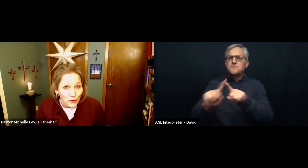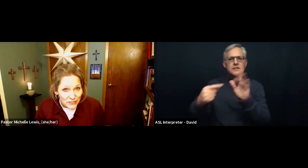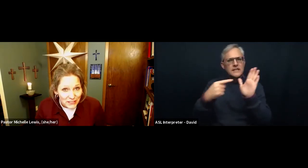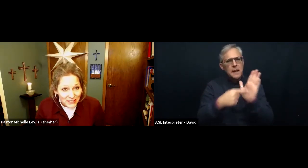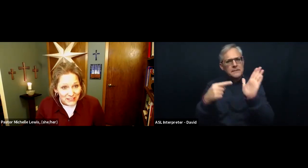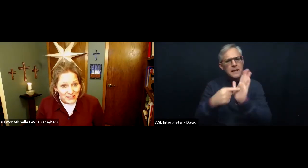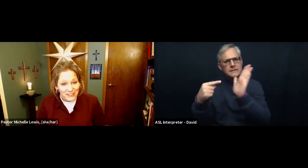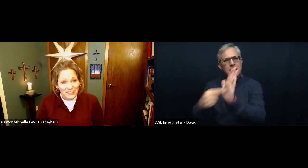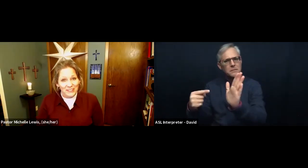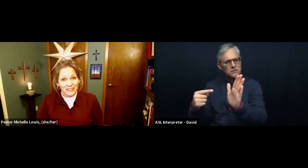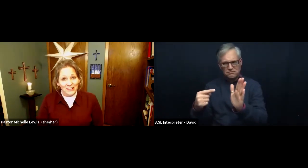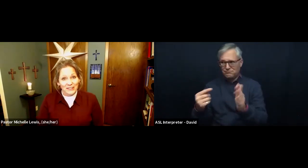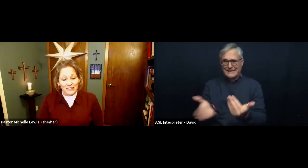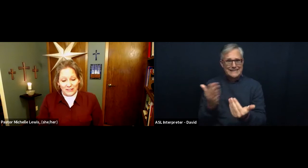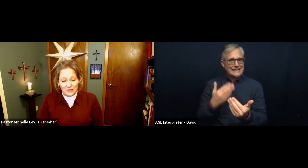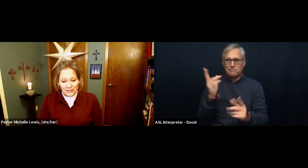extra coat?